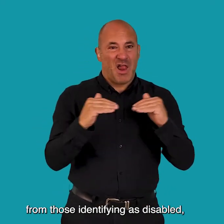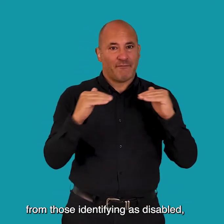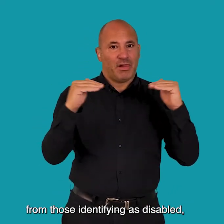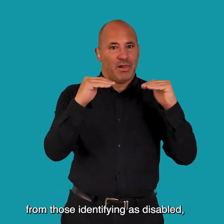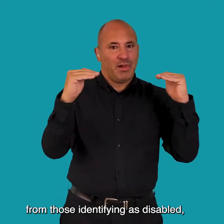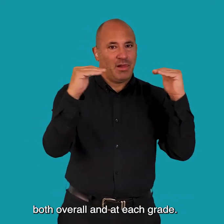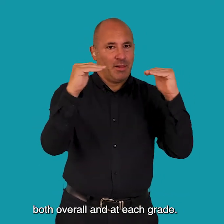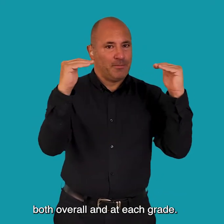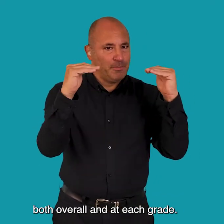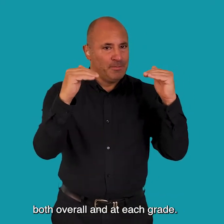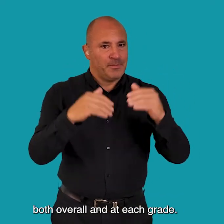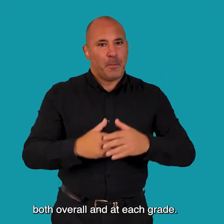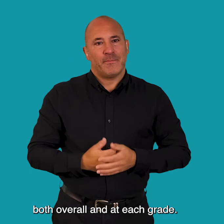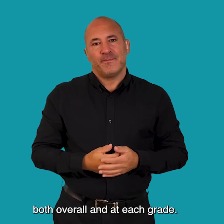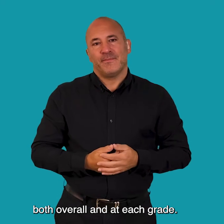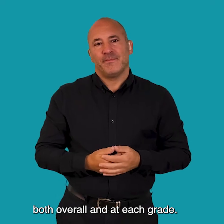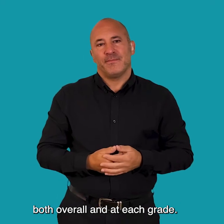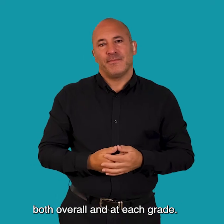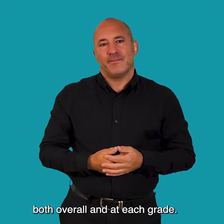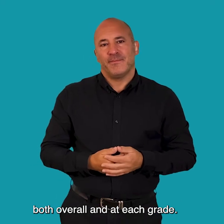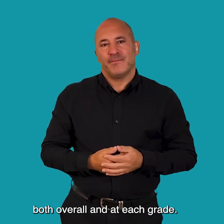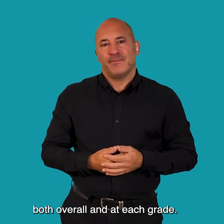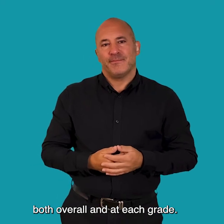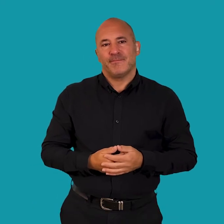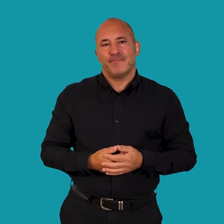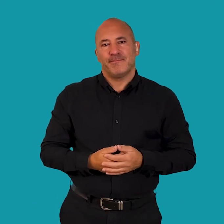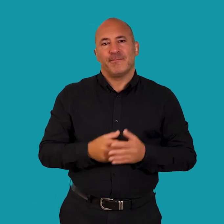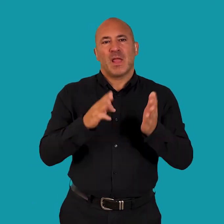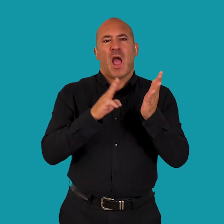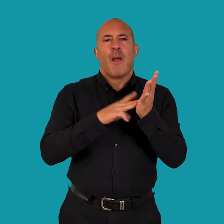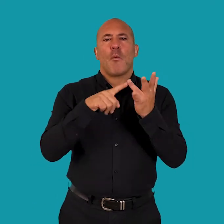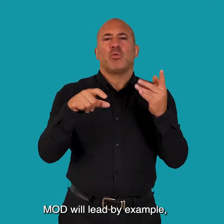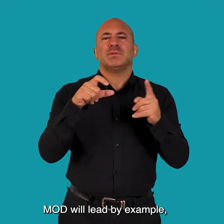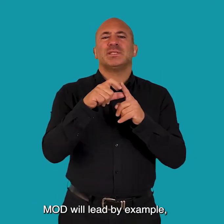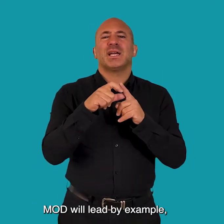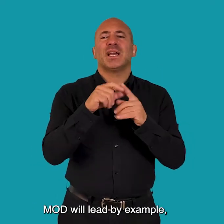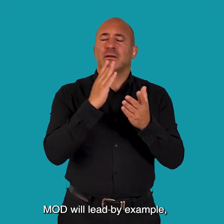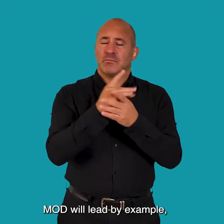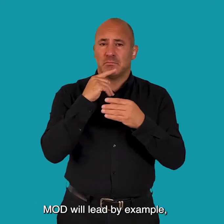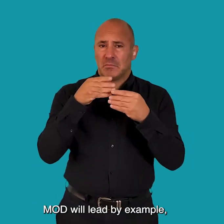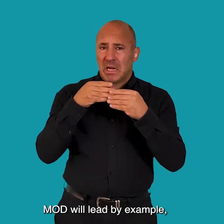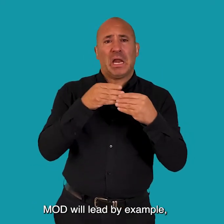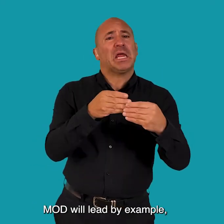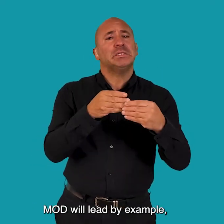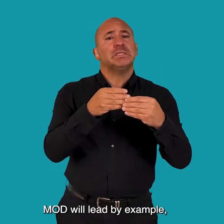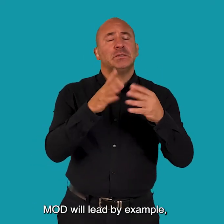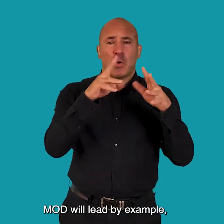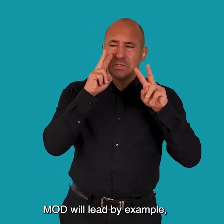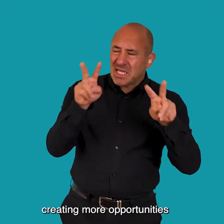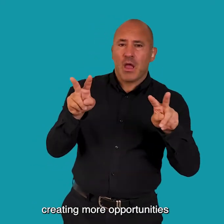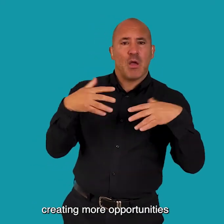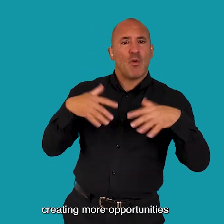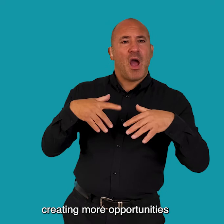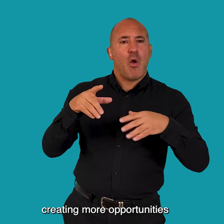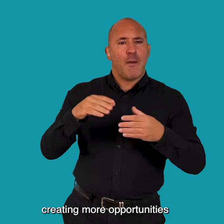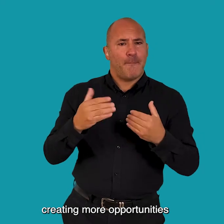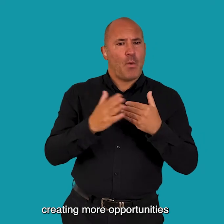disabled, both overall and at each grade. MOD will lead by example, creating more opportunities